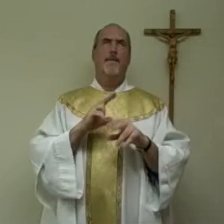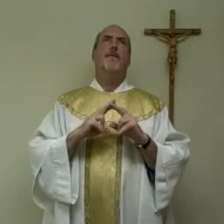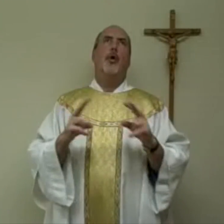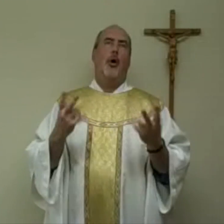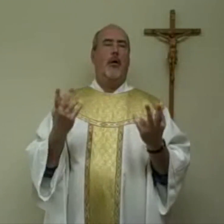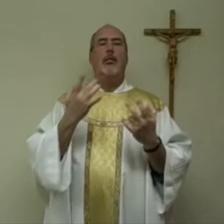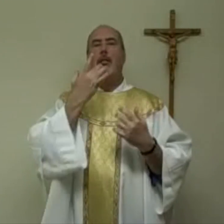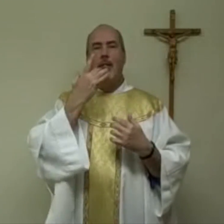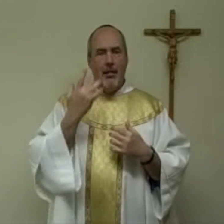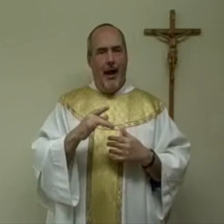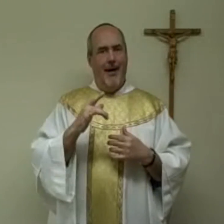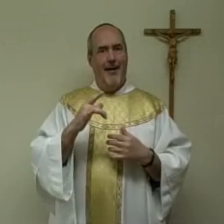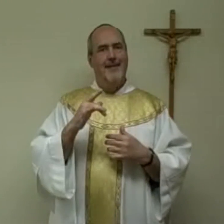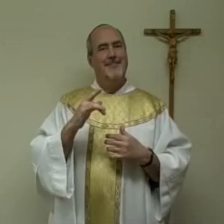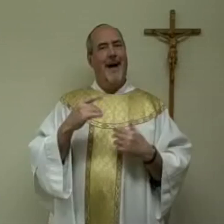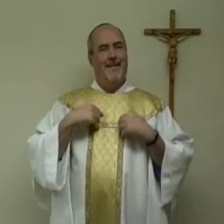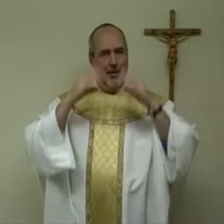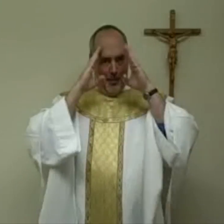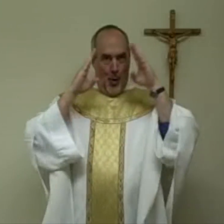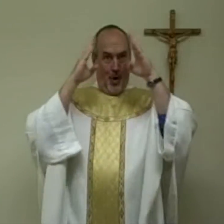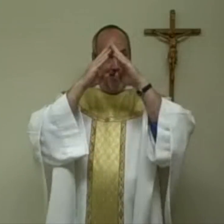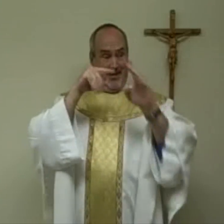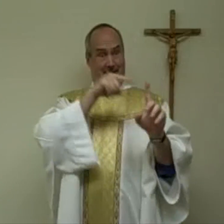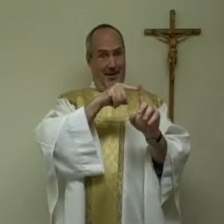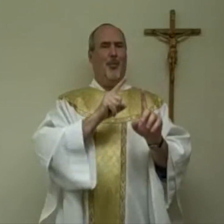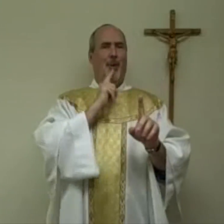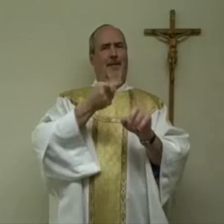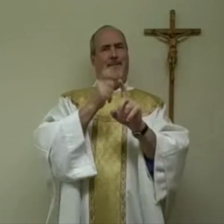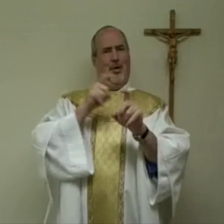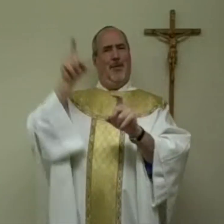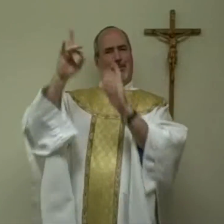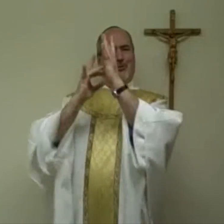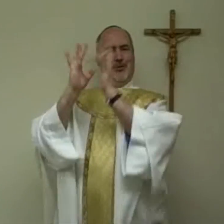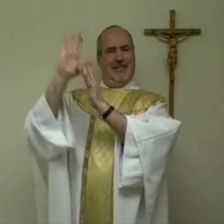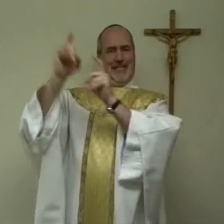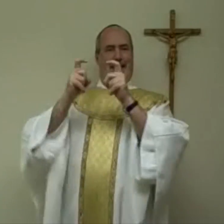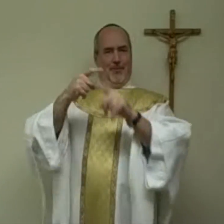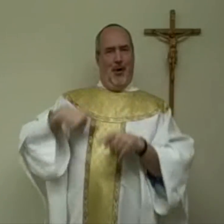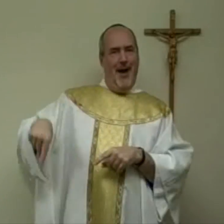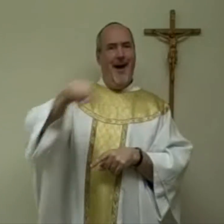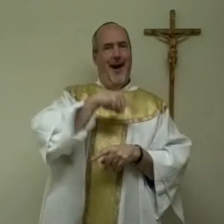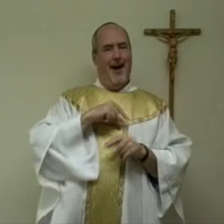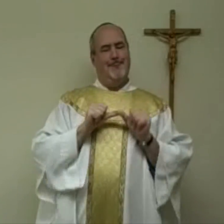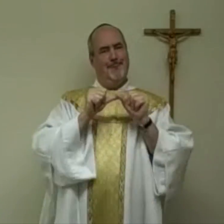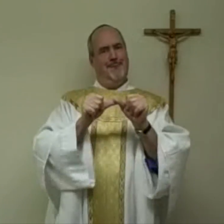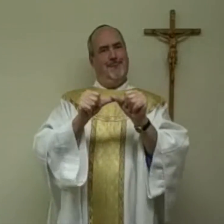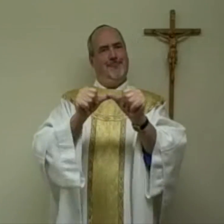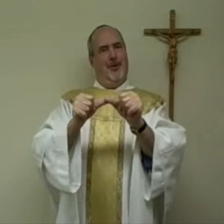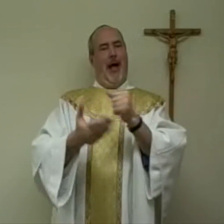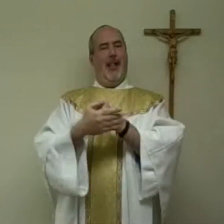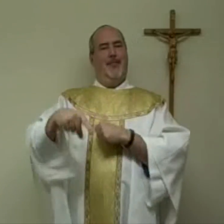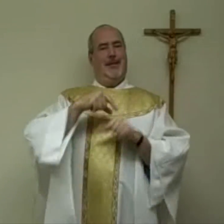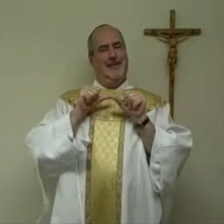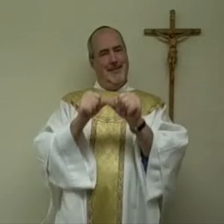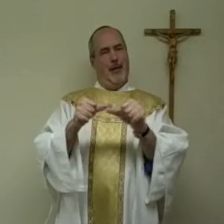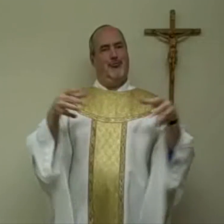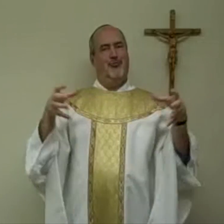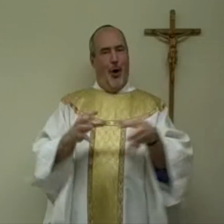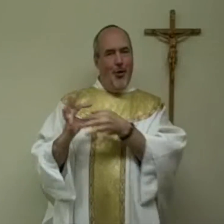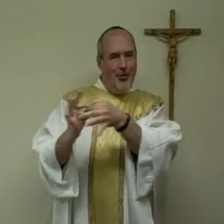So as Catholics, we are very fortunate to have a Pope. And it really is a gift from God to us to help